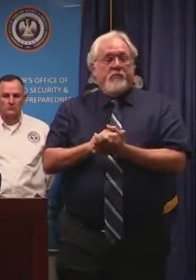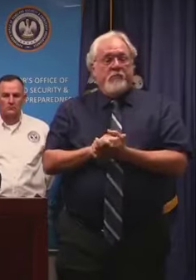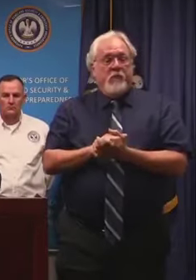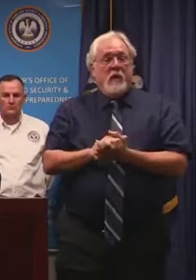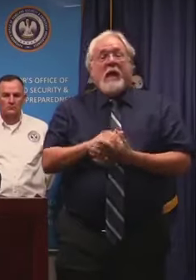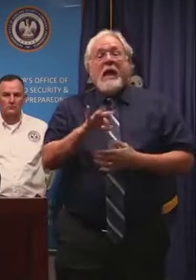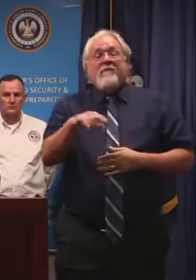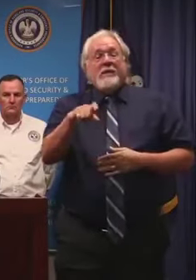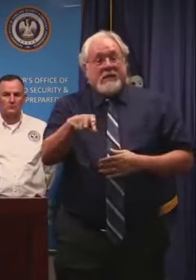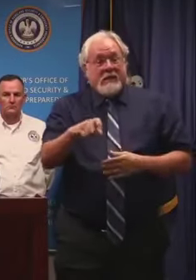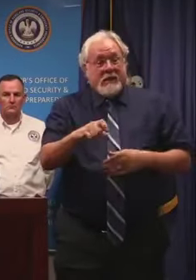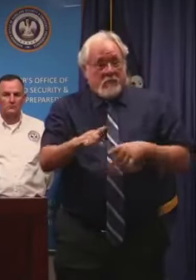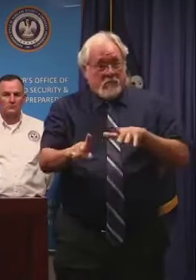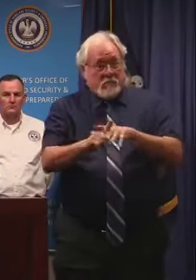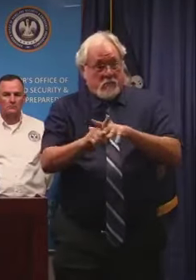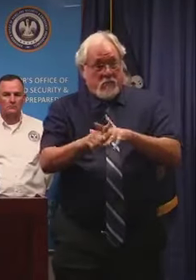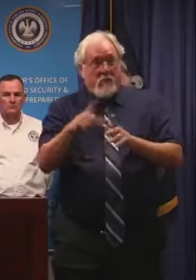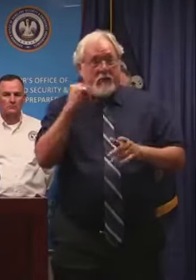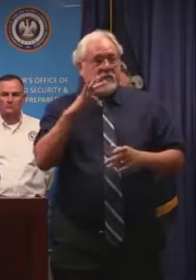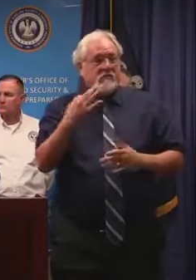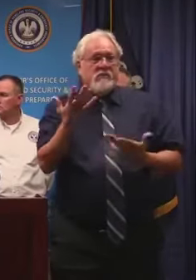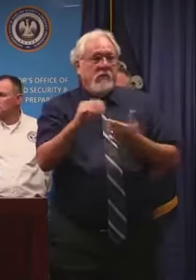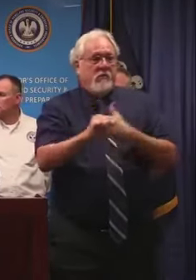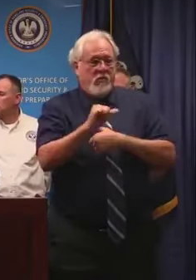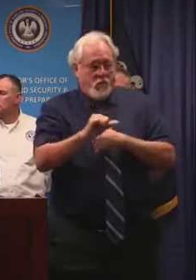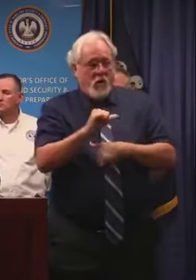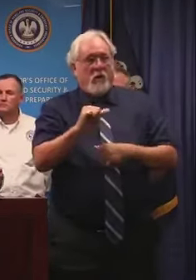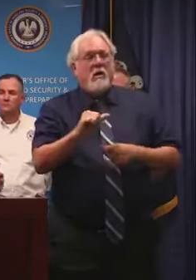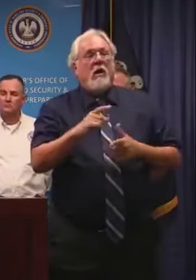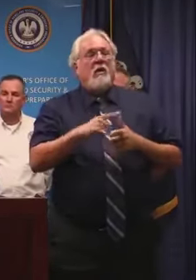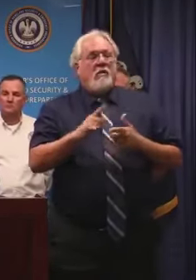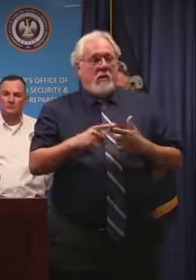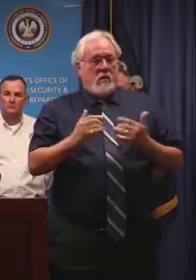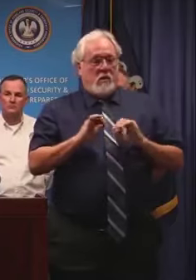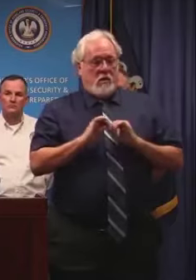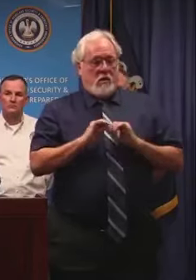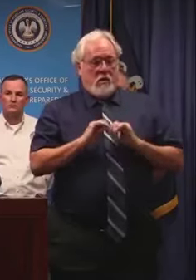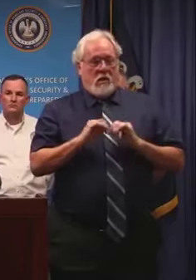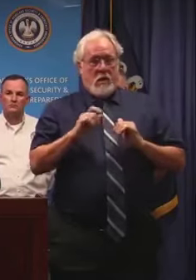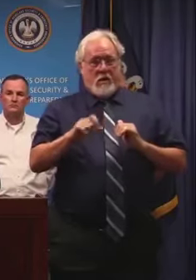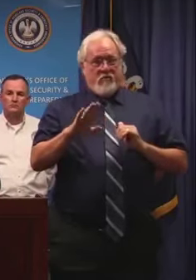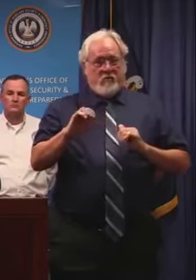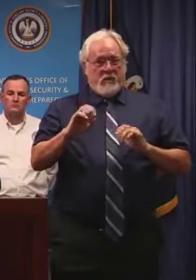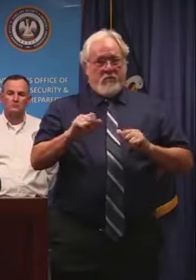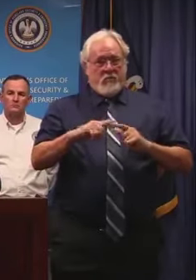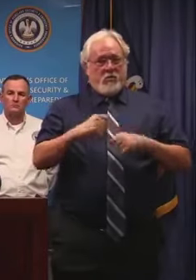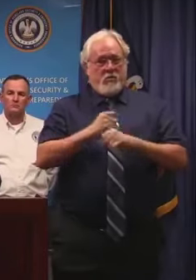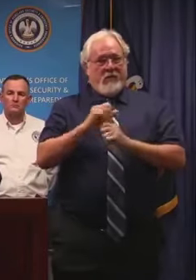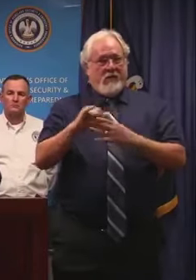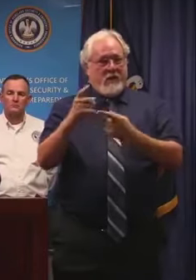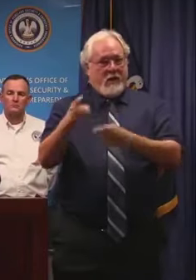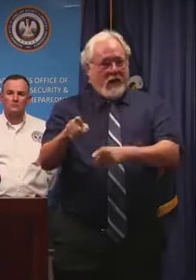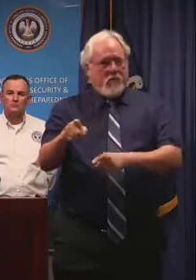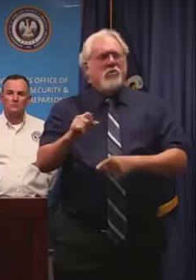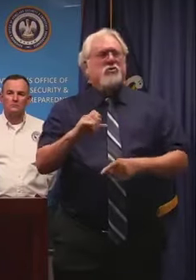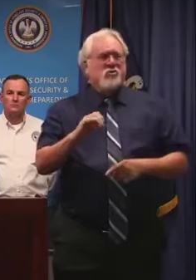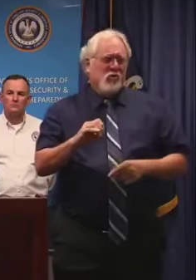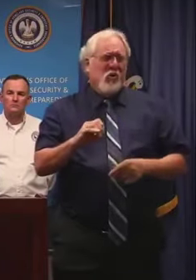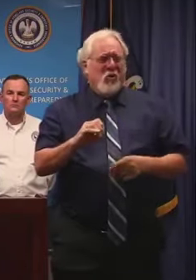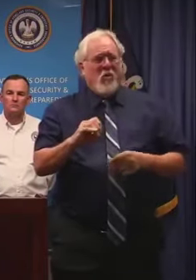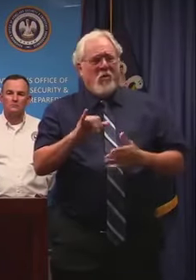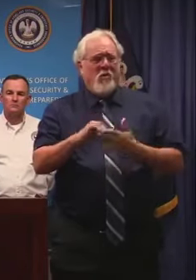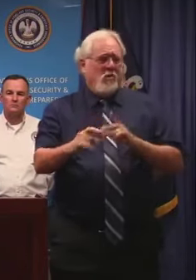the need arise because of a particular threat, then we have to be able to make that happen. And so, yeah,